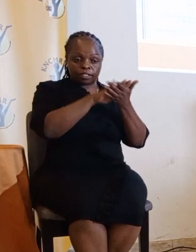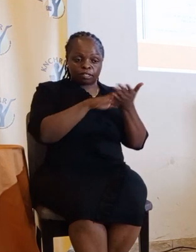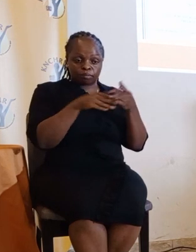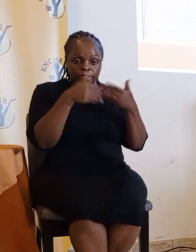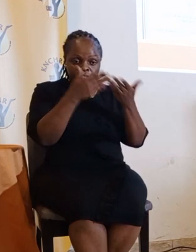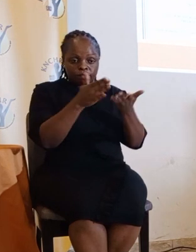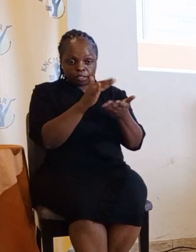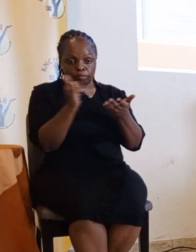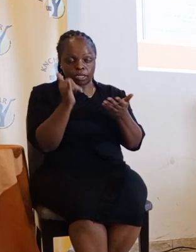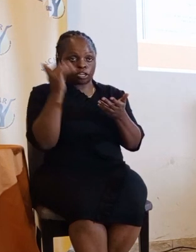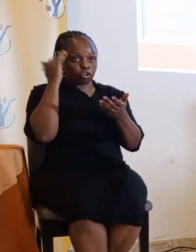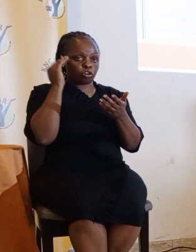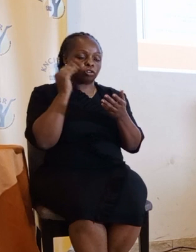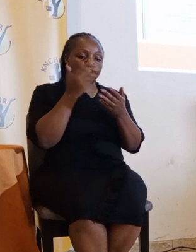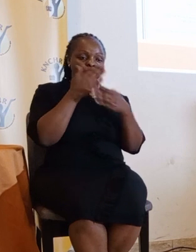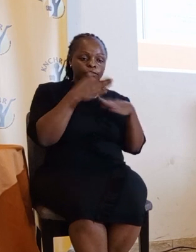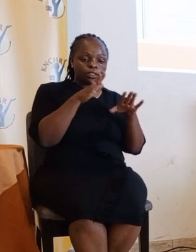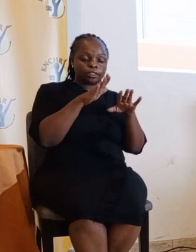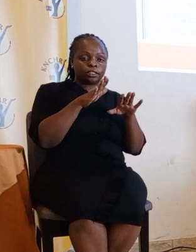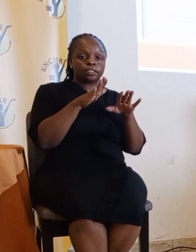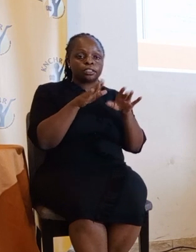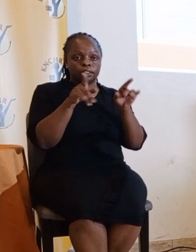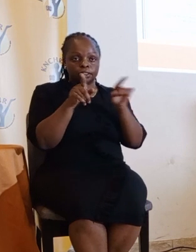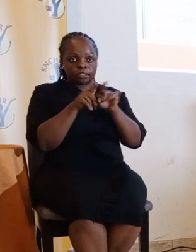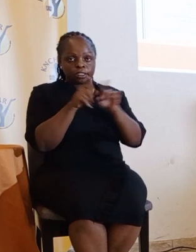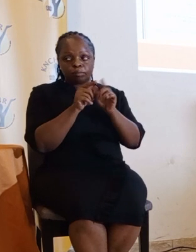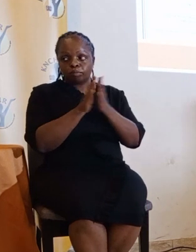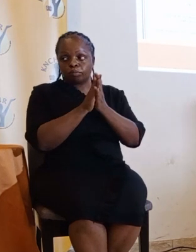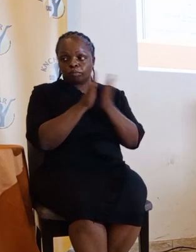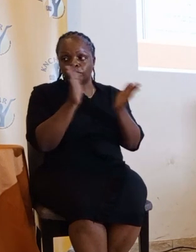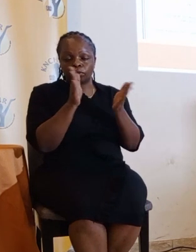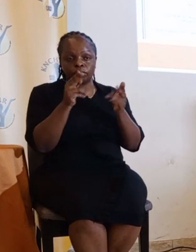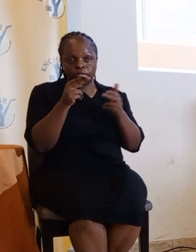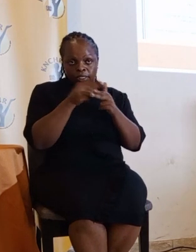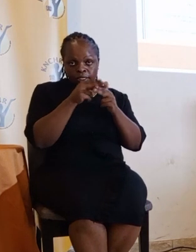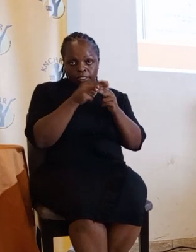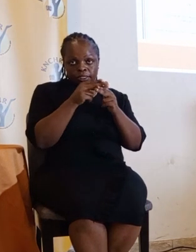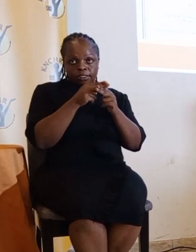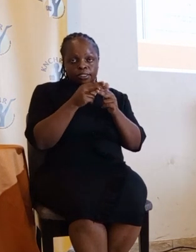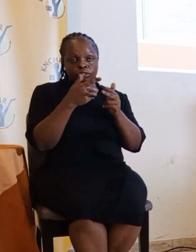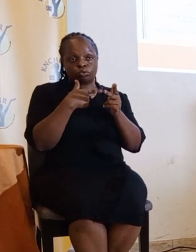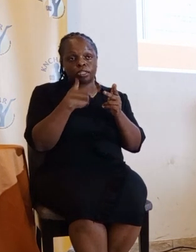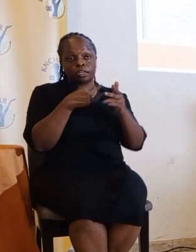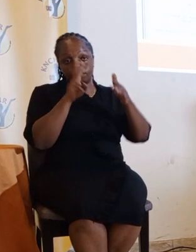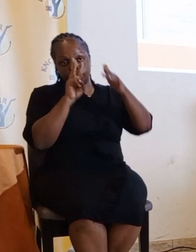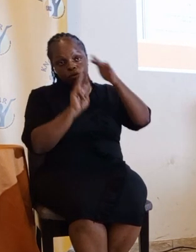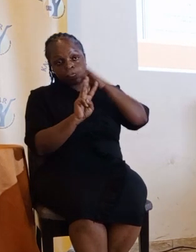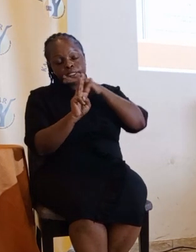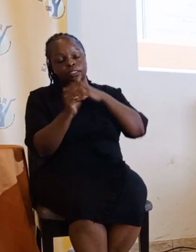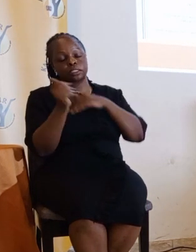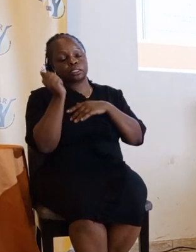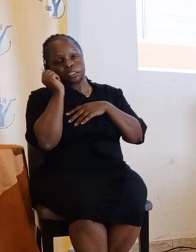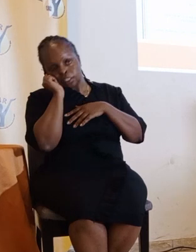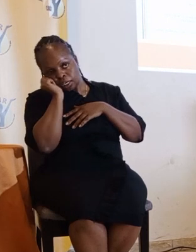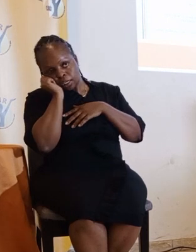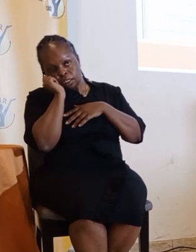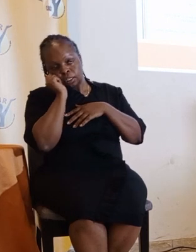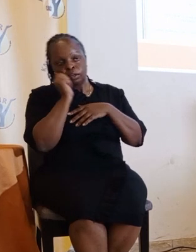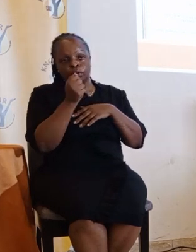court has lapsed. On the contrary, more recently, we have witnessed, sadly,